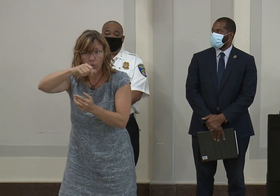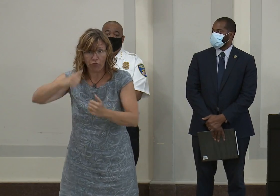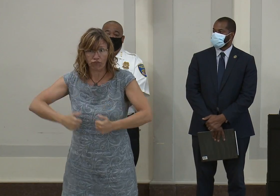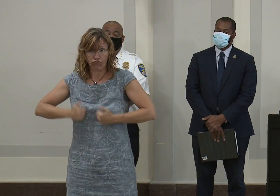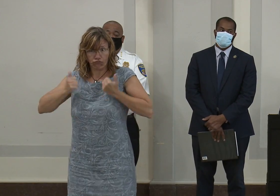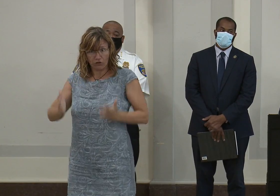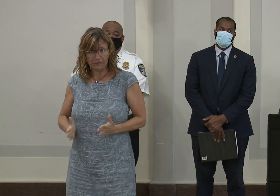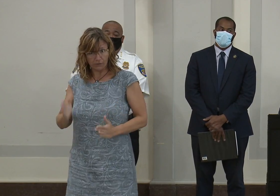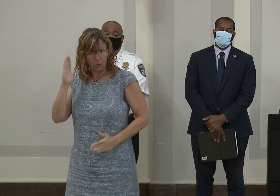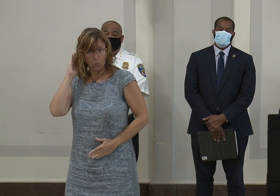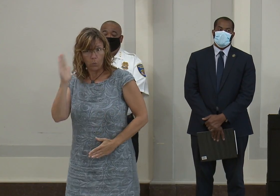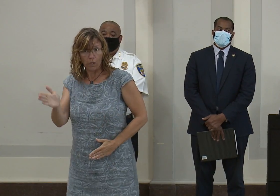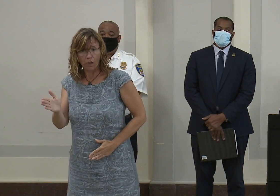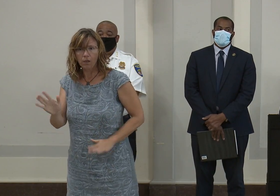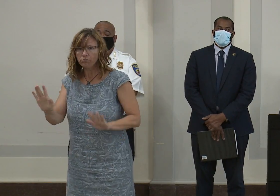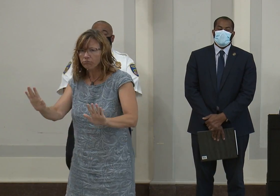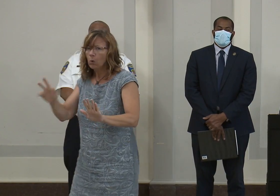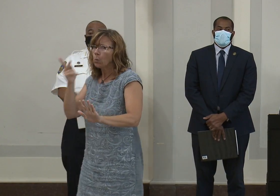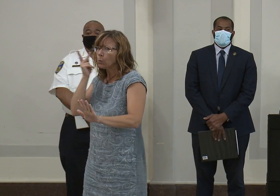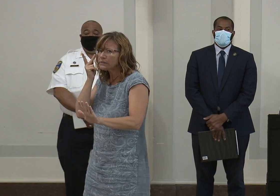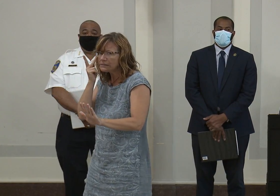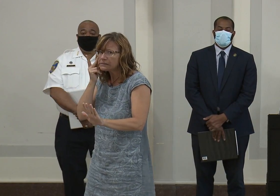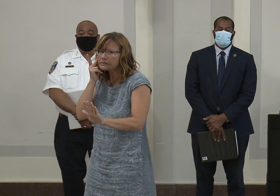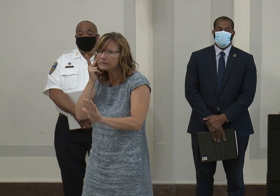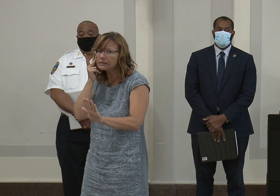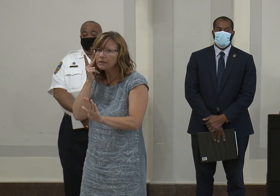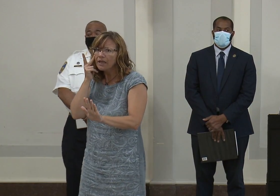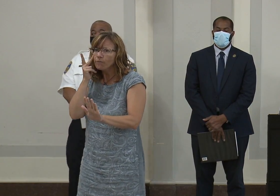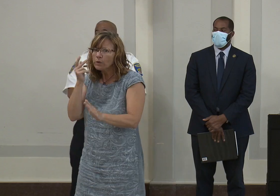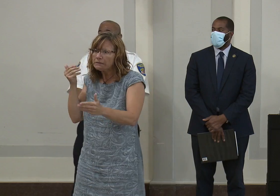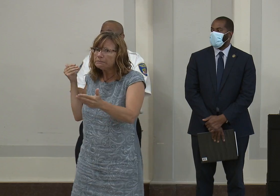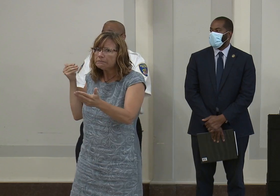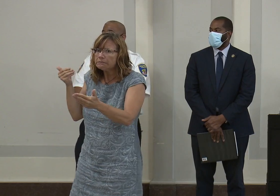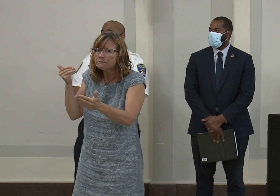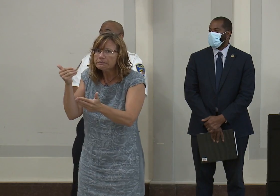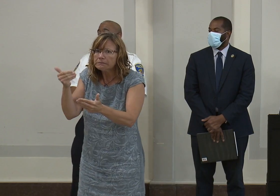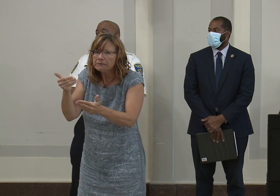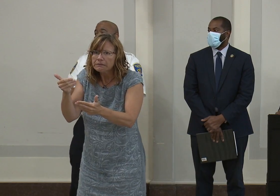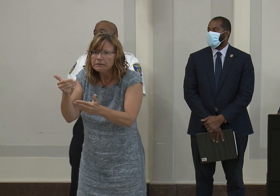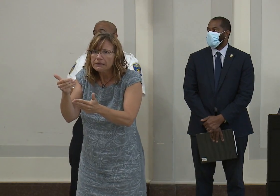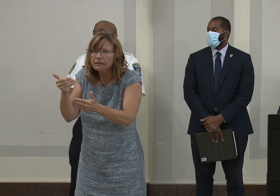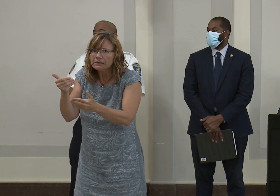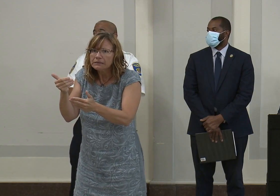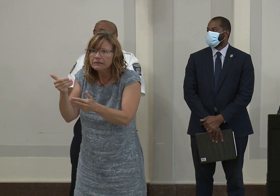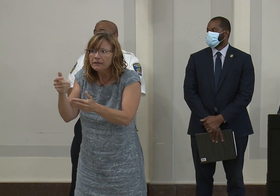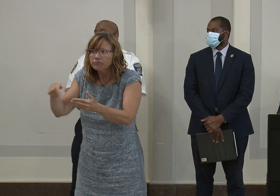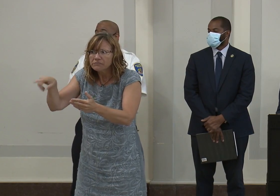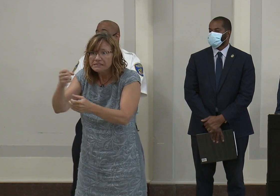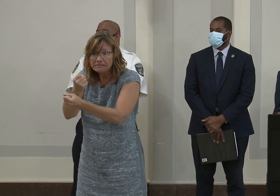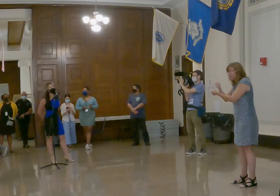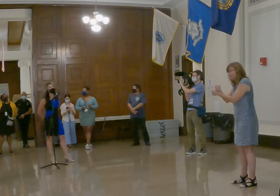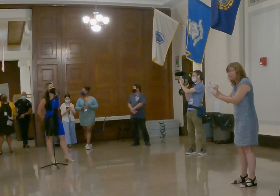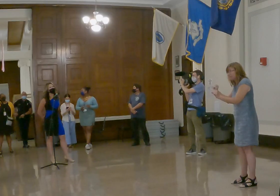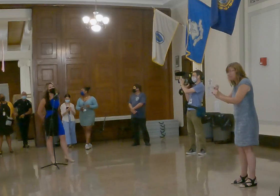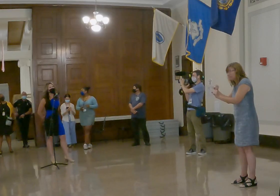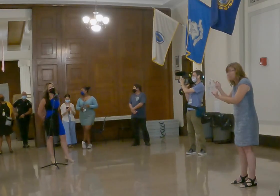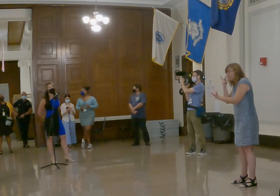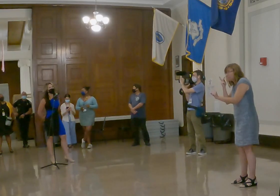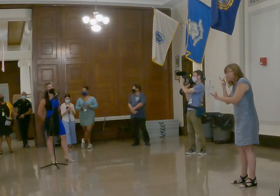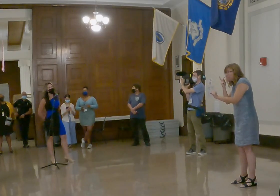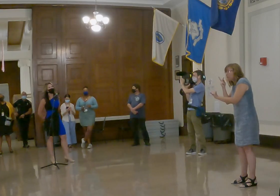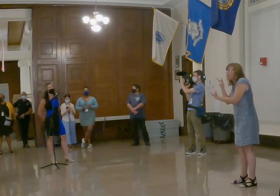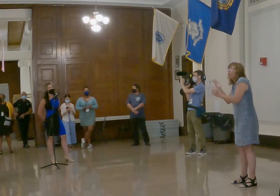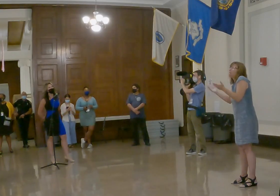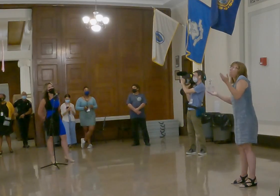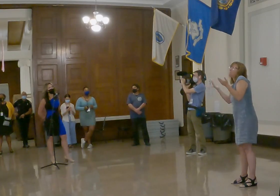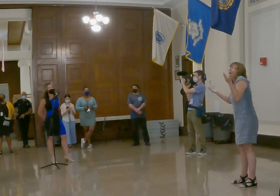forward to seeing how we can make something happen in a safe way. And for the fire department, can you maybe give some statistics about